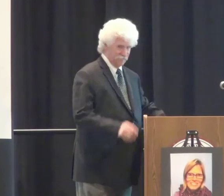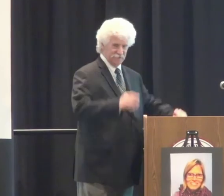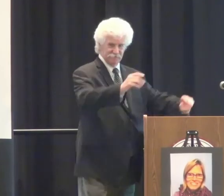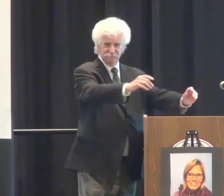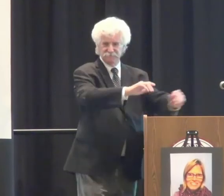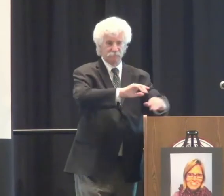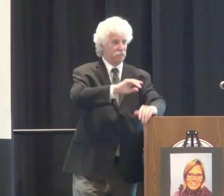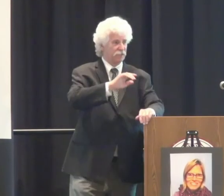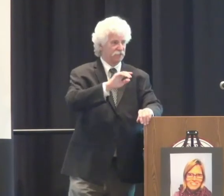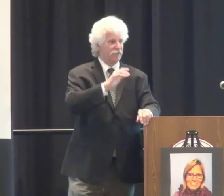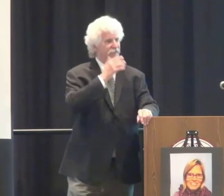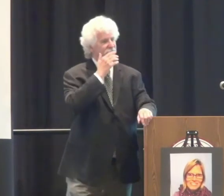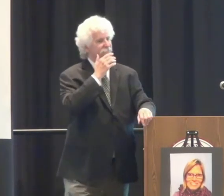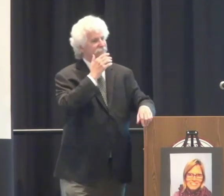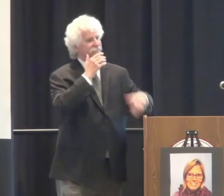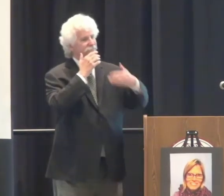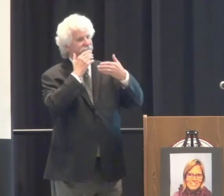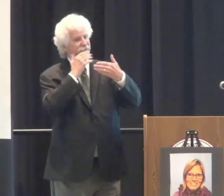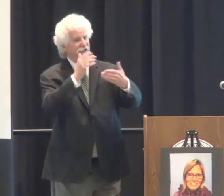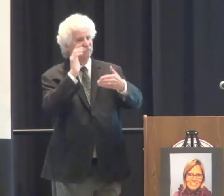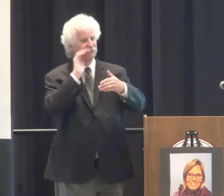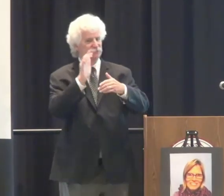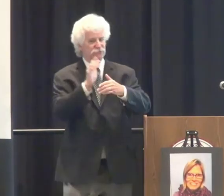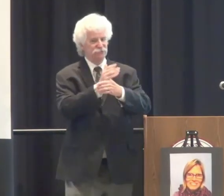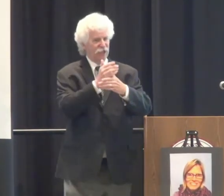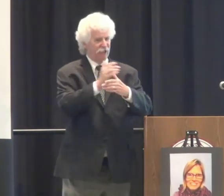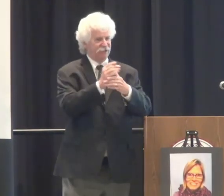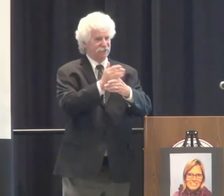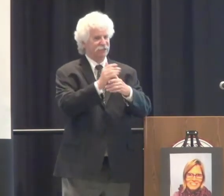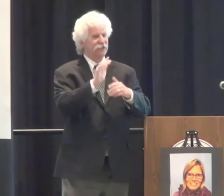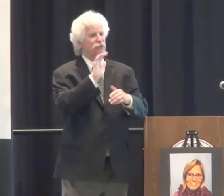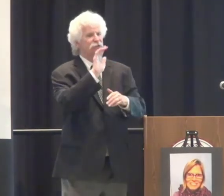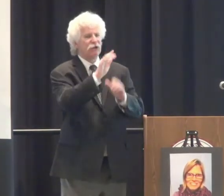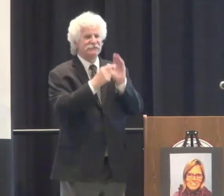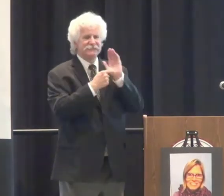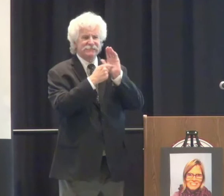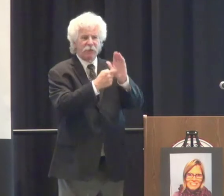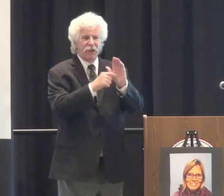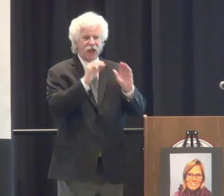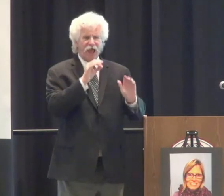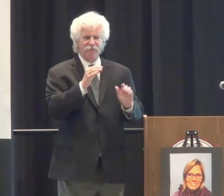Thank you, Carol, so much for sharing